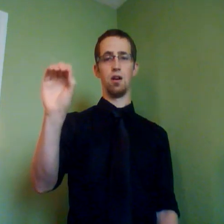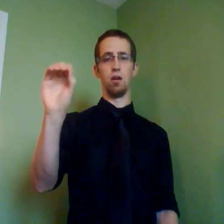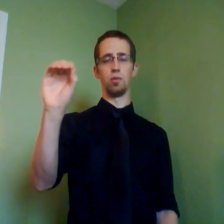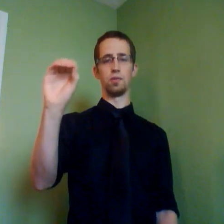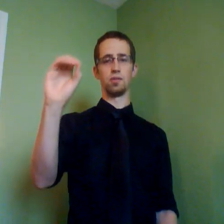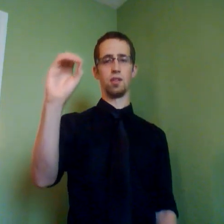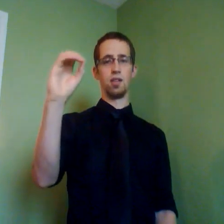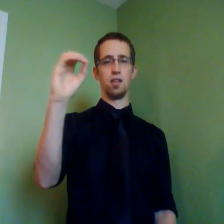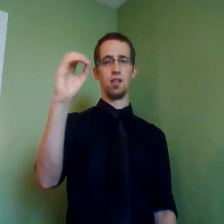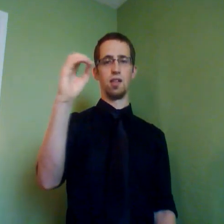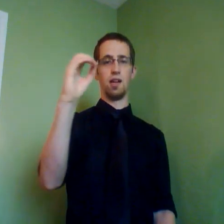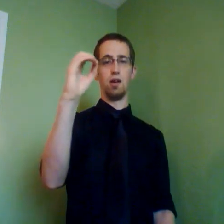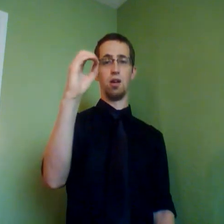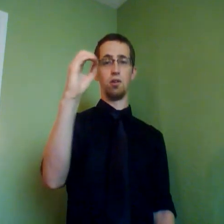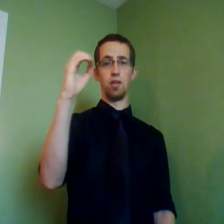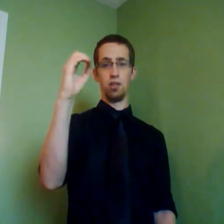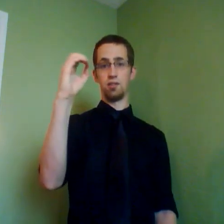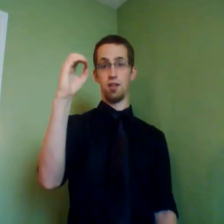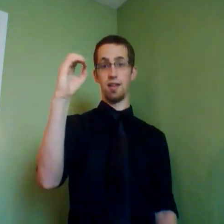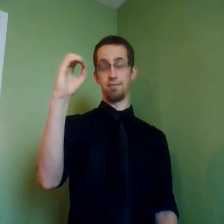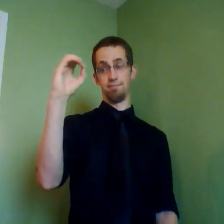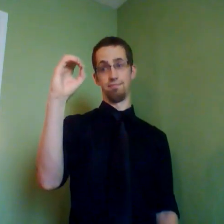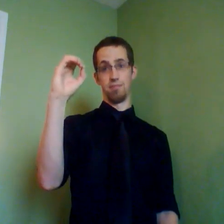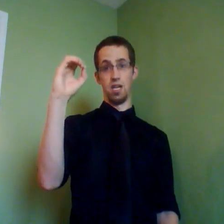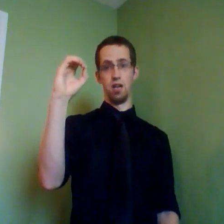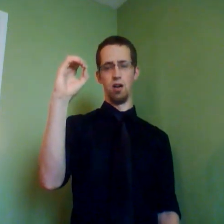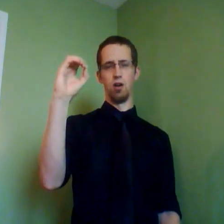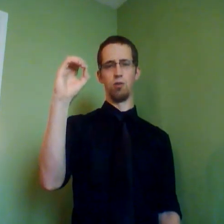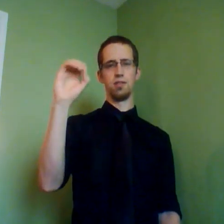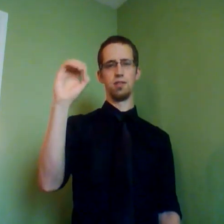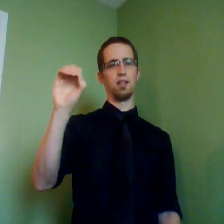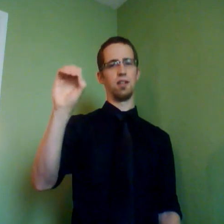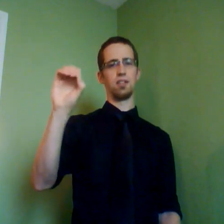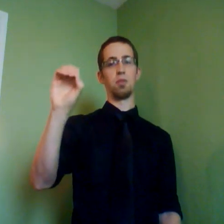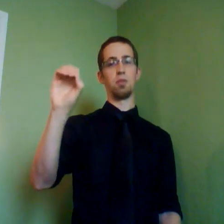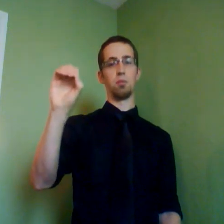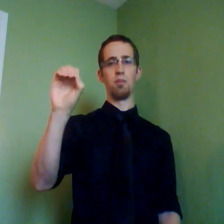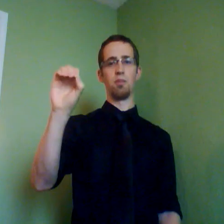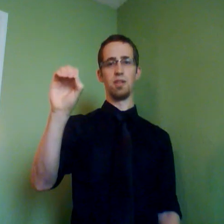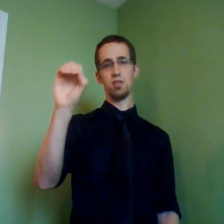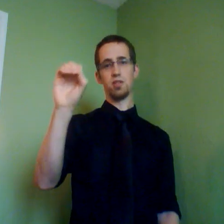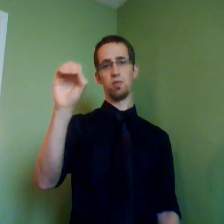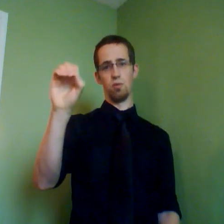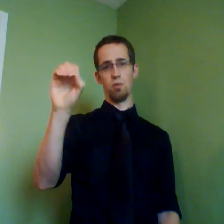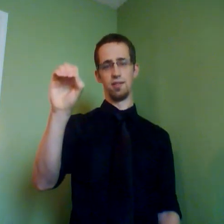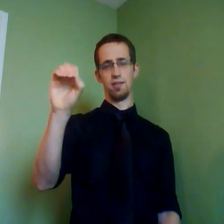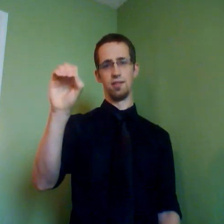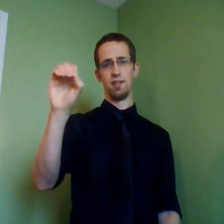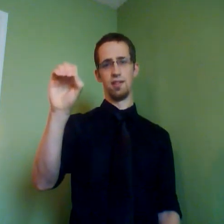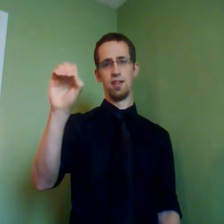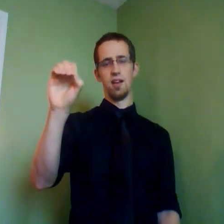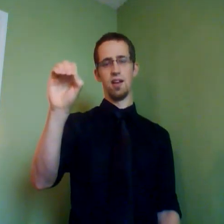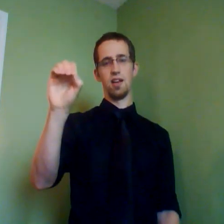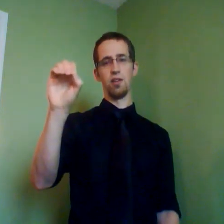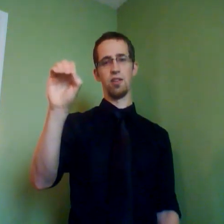O. Now O, it looks like an O, except your palm is forward. I know